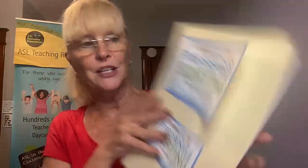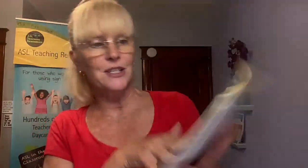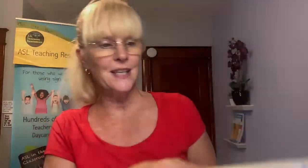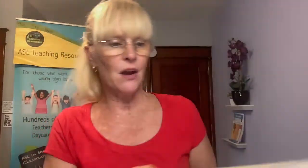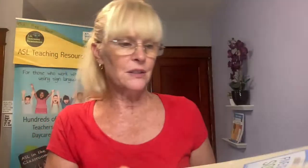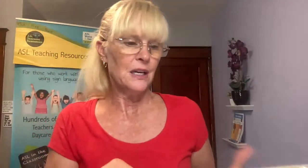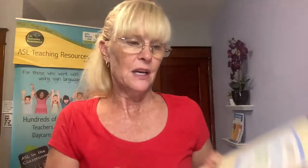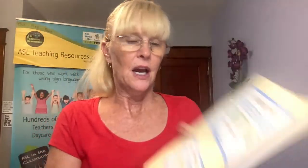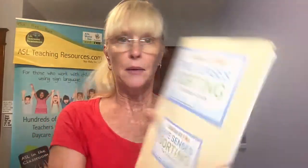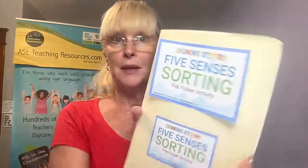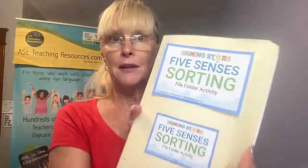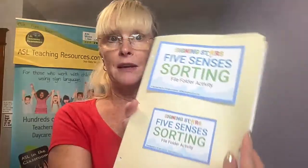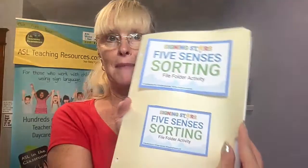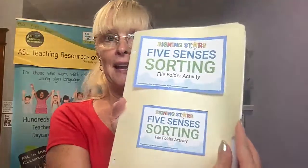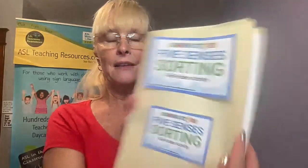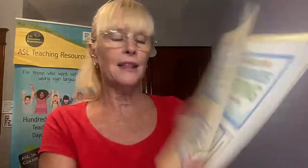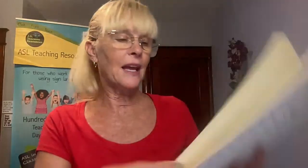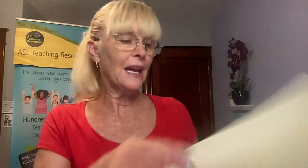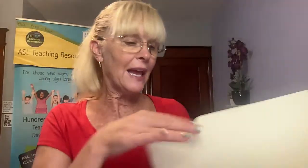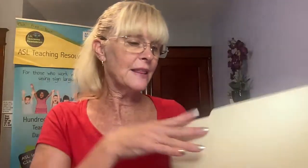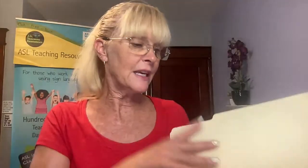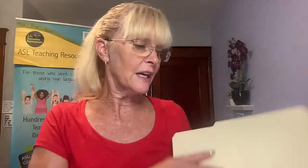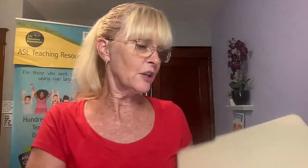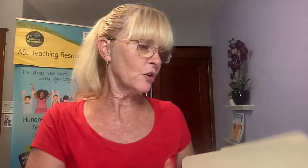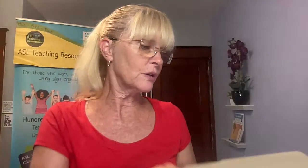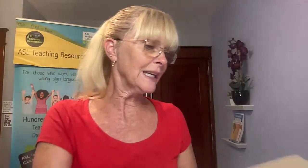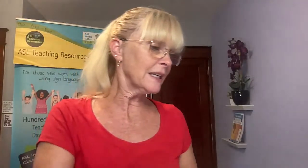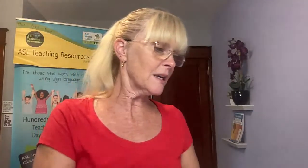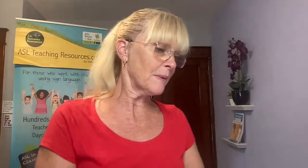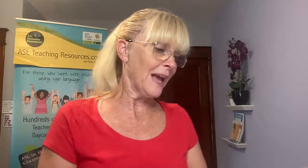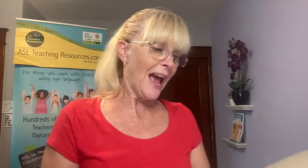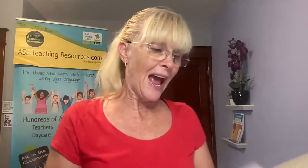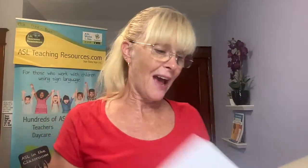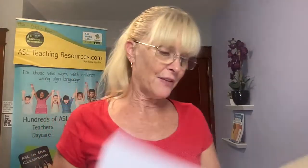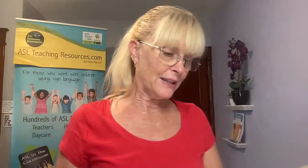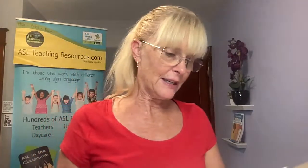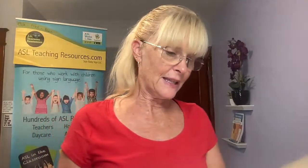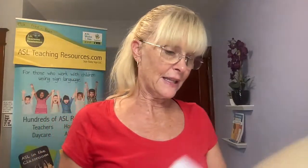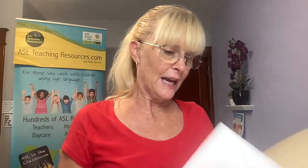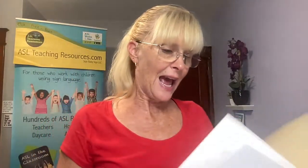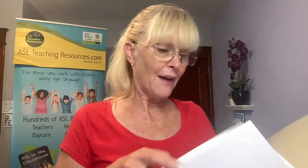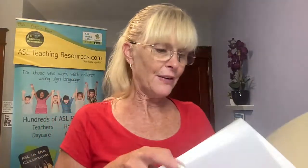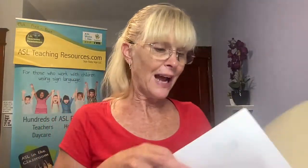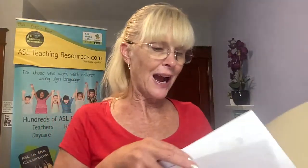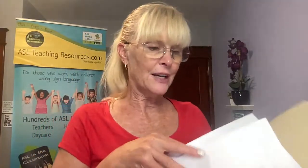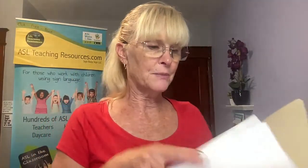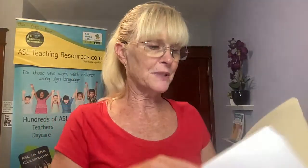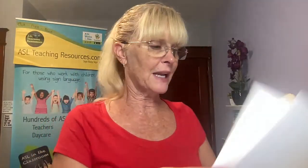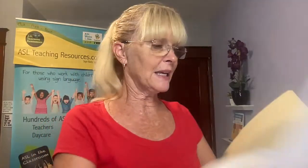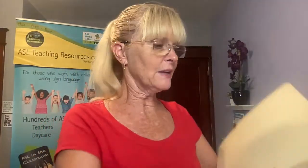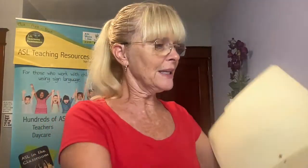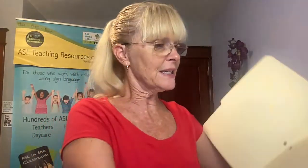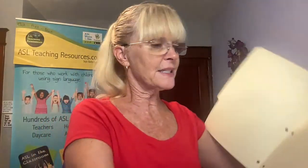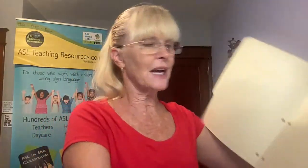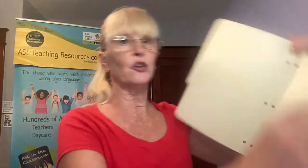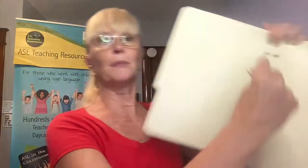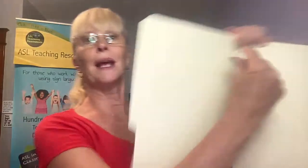directions out, the main thing, and then you're going to end up having items that on the inside you'll be able